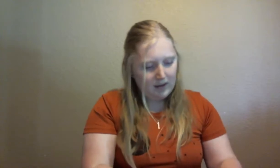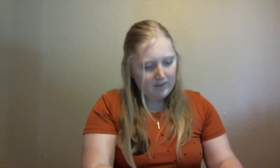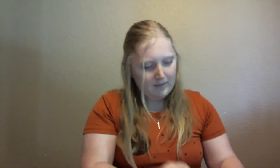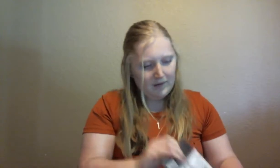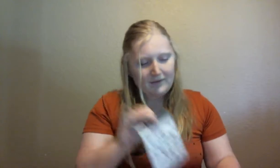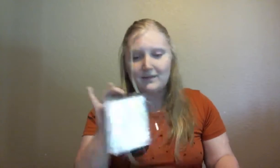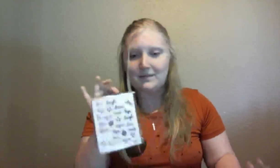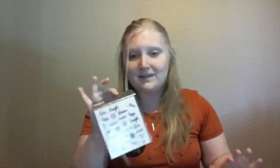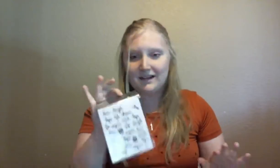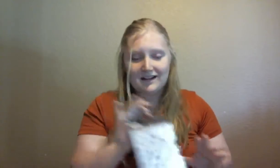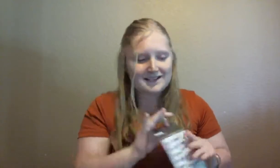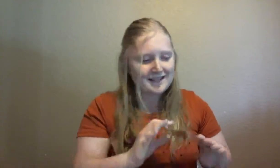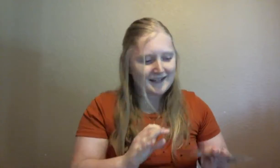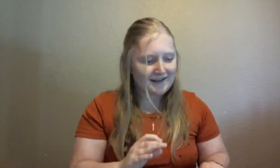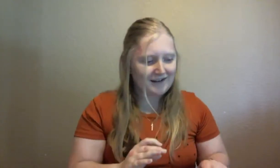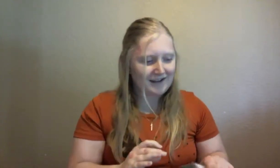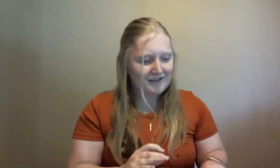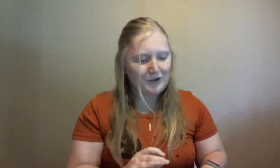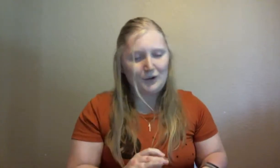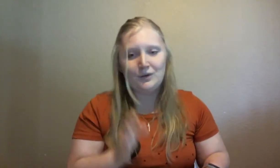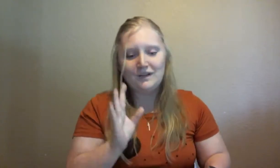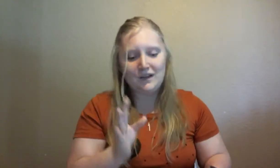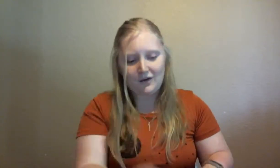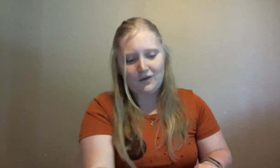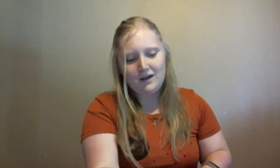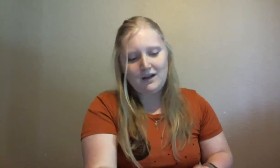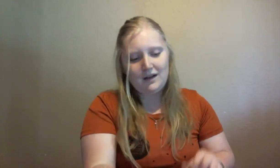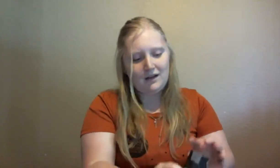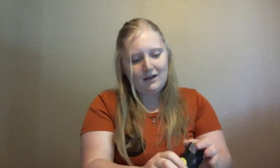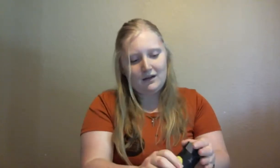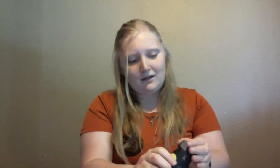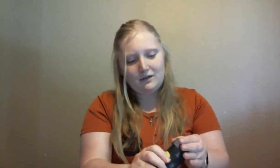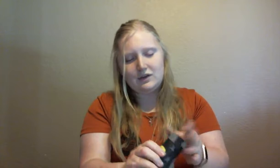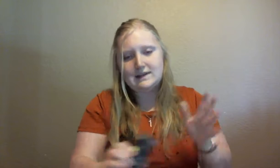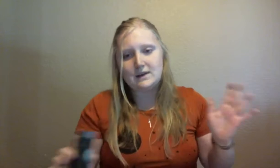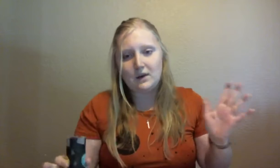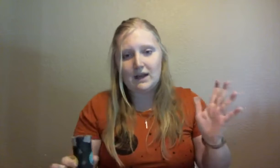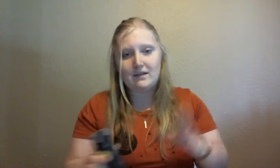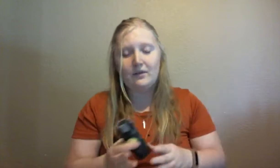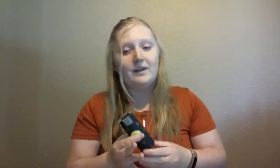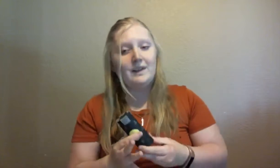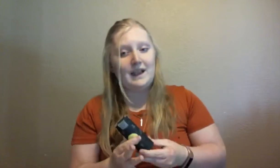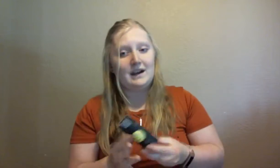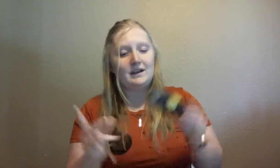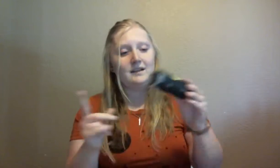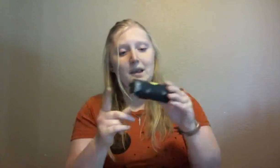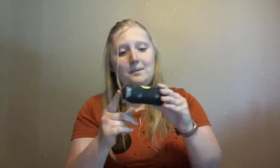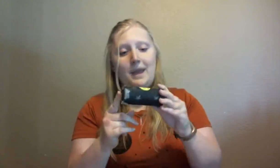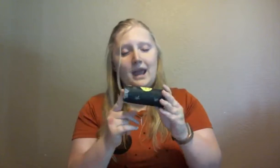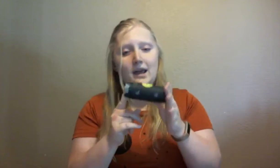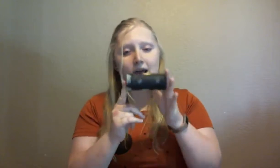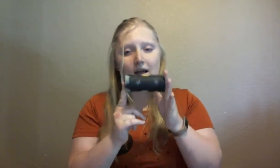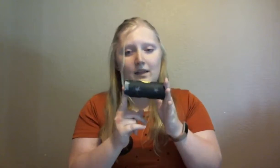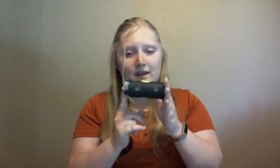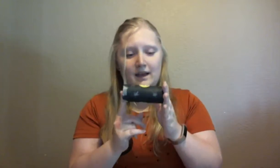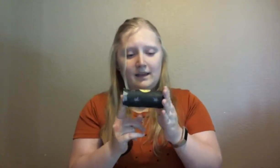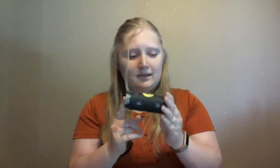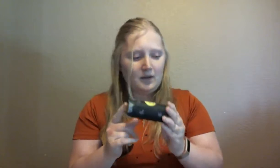And then we have some stickers to decorate too. So just so you guys know for later, to make the